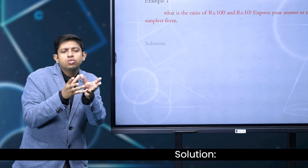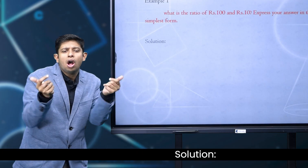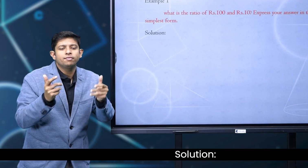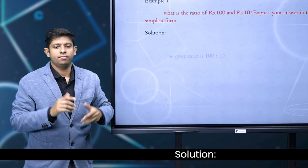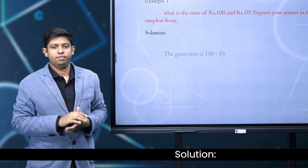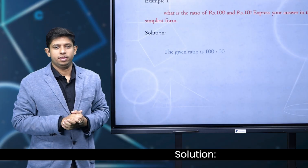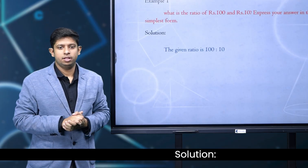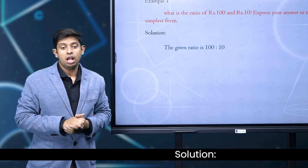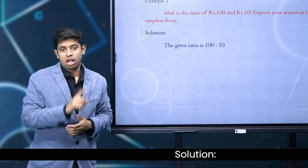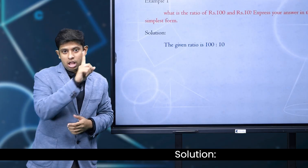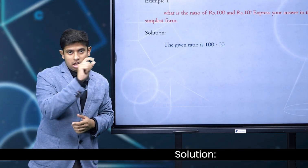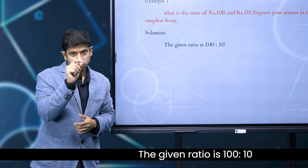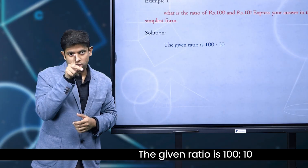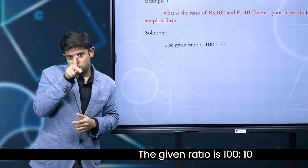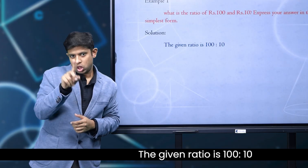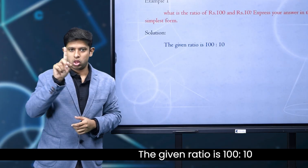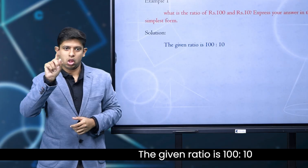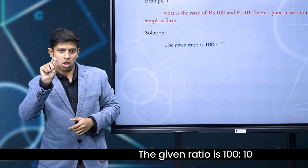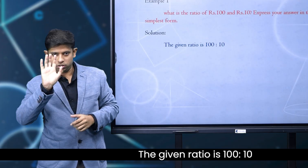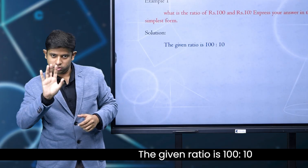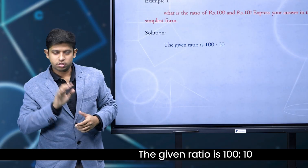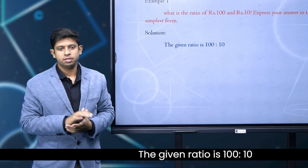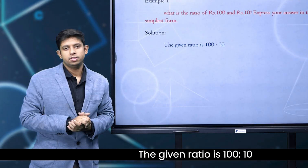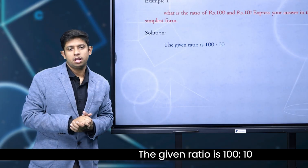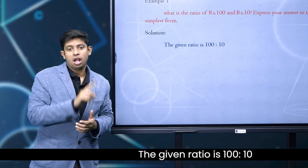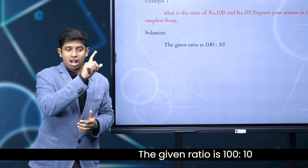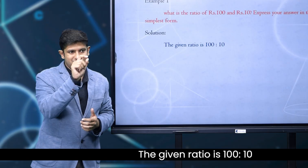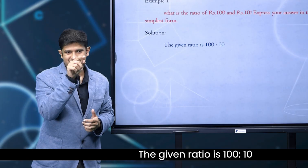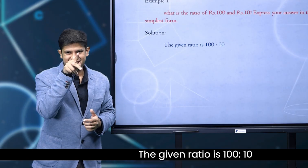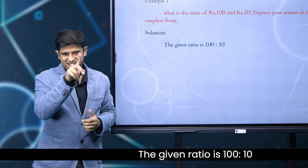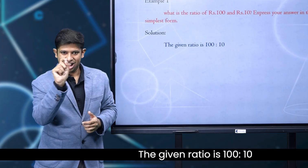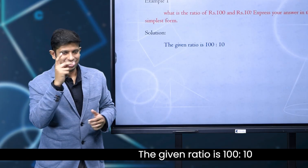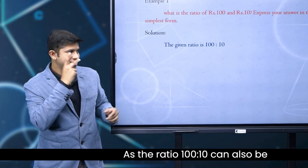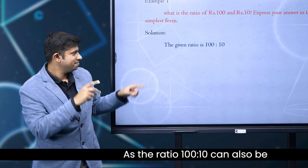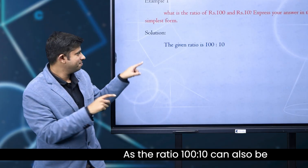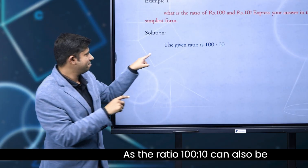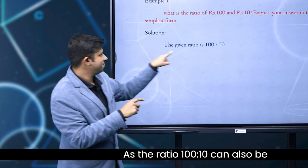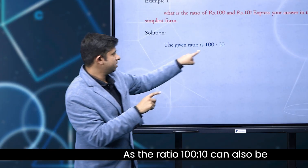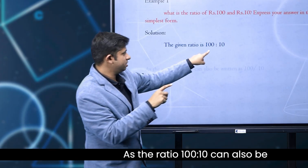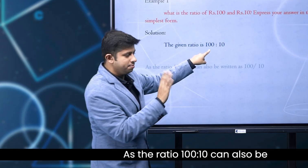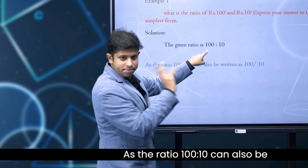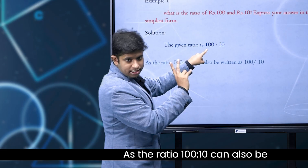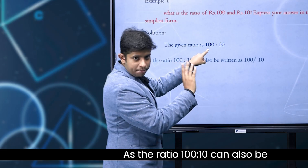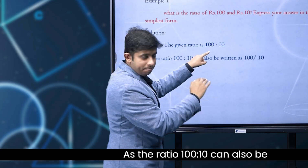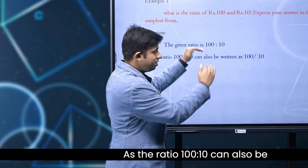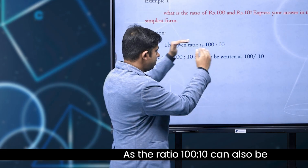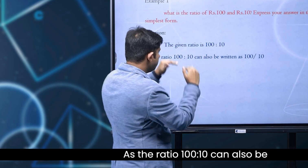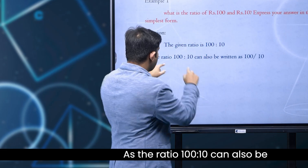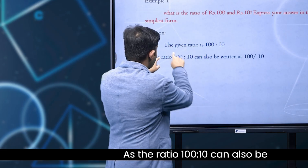Solution. The given ratio is 100:10. As the ratio 100:10 can